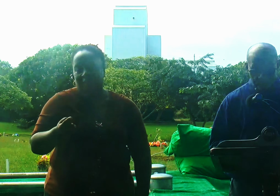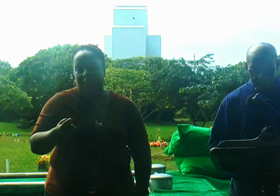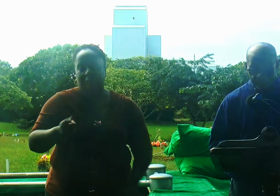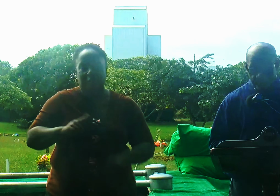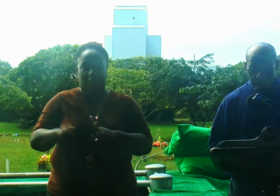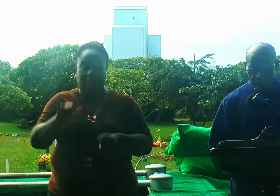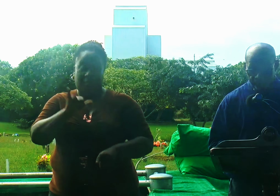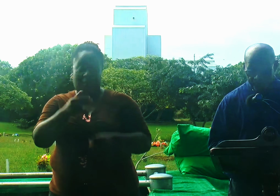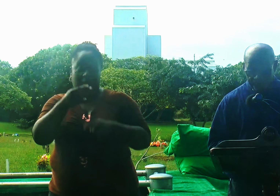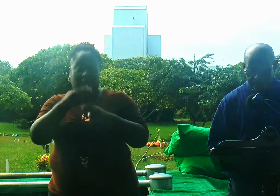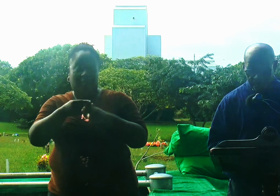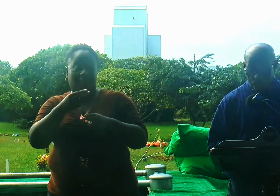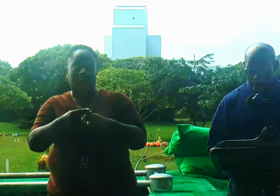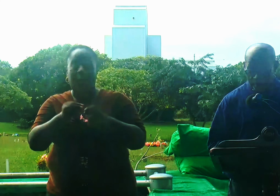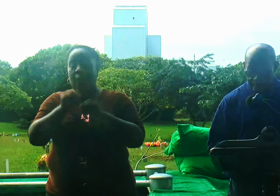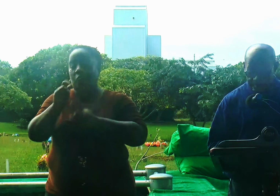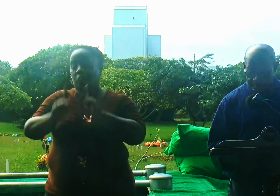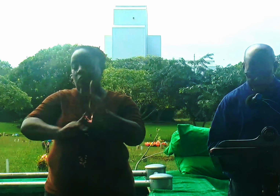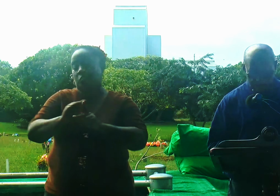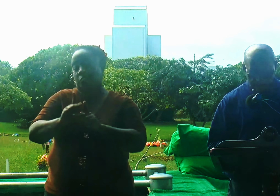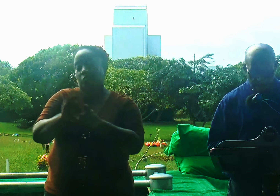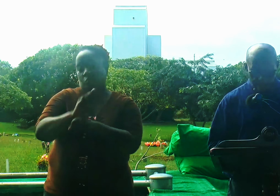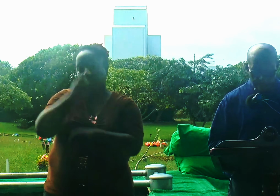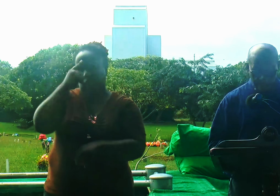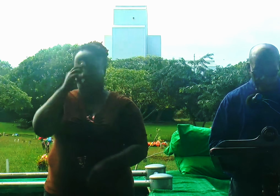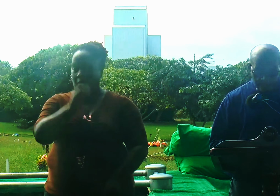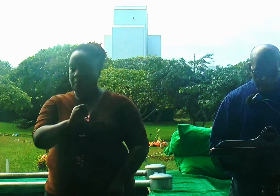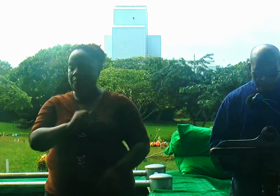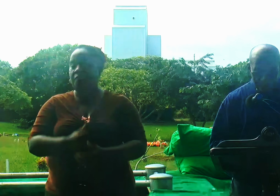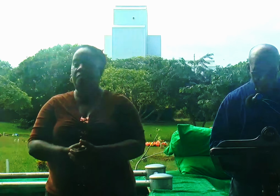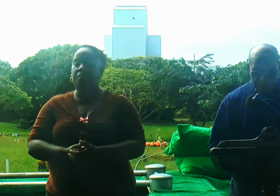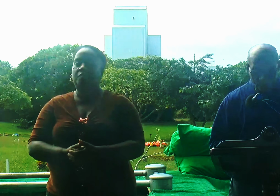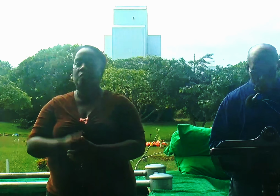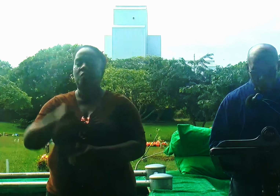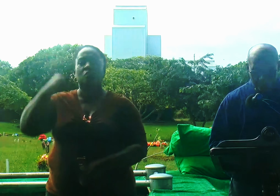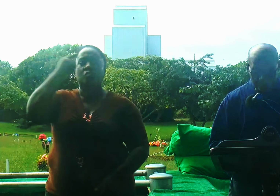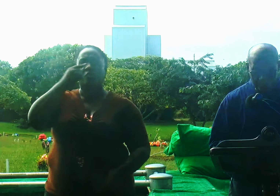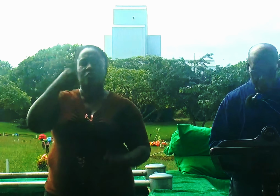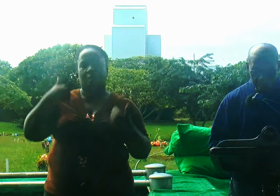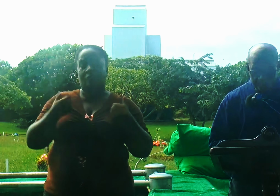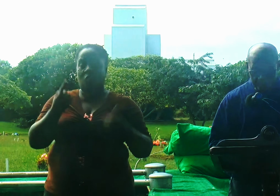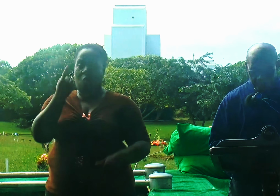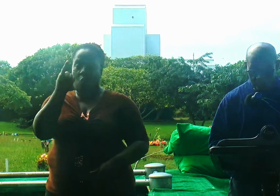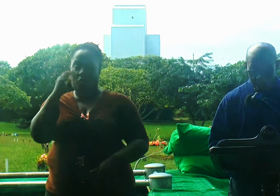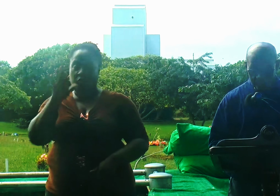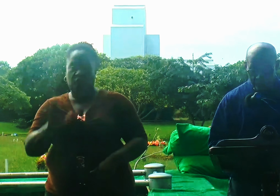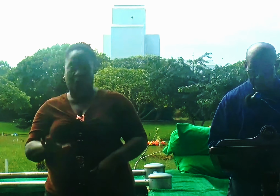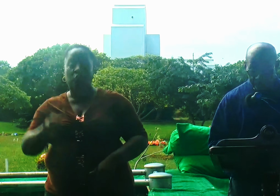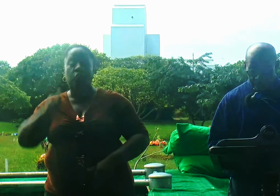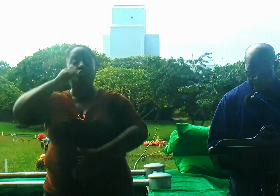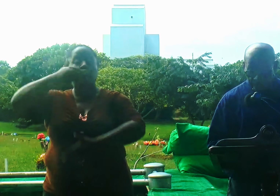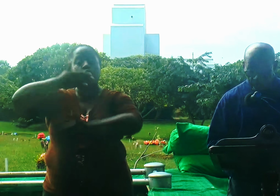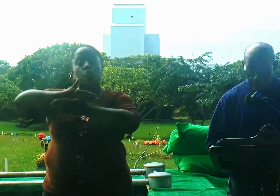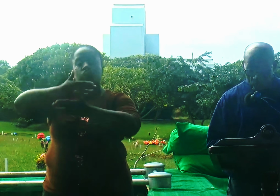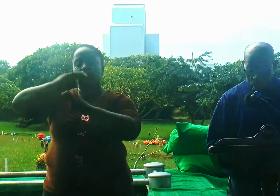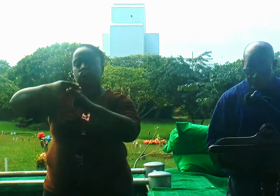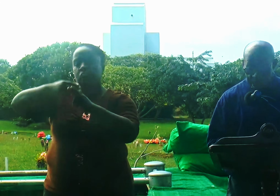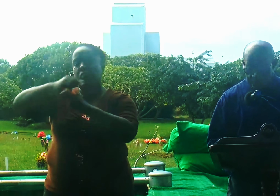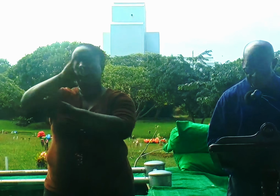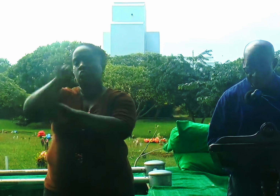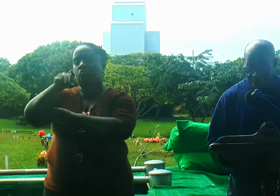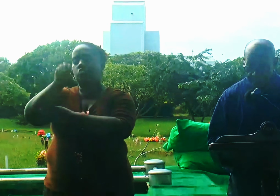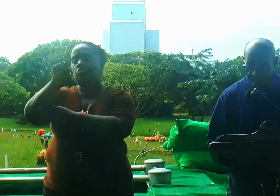name used by most of his friends and work colleagues. Joseph had one child, his daughter Joanne,